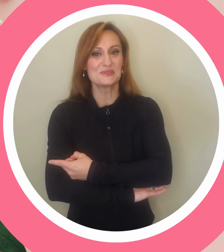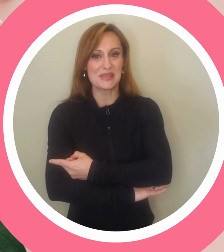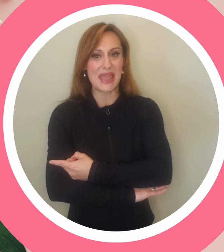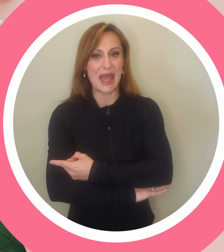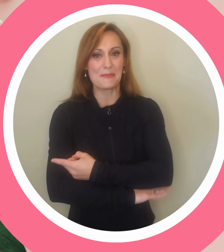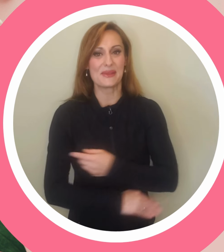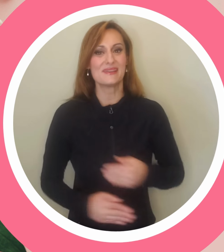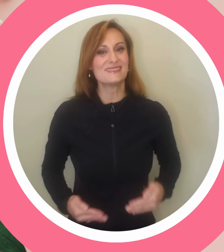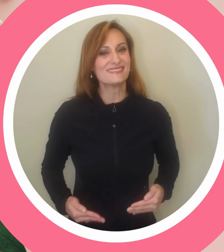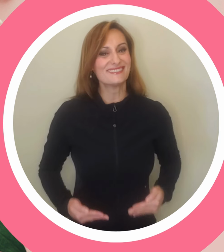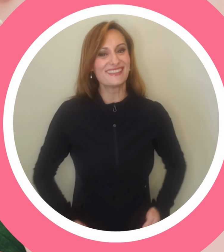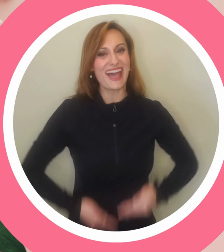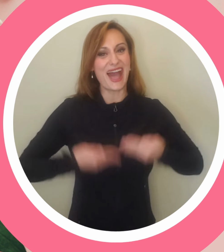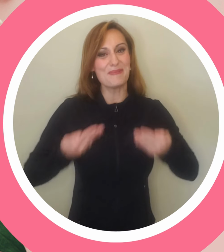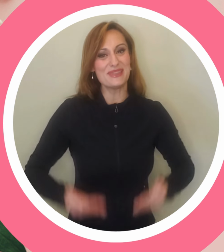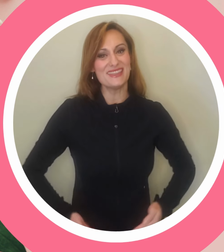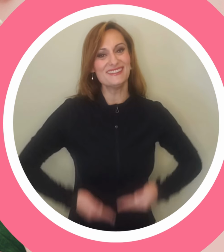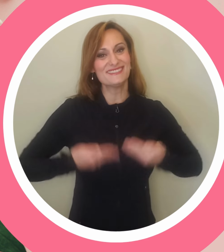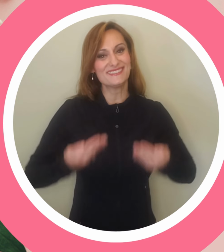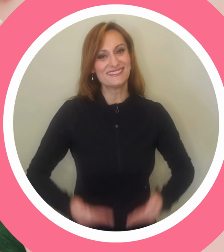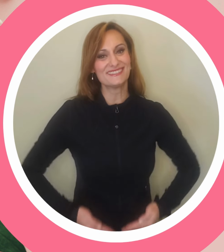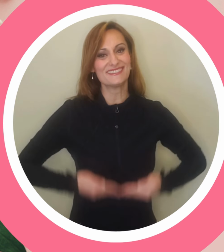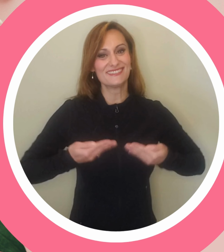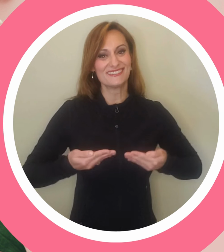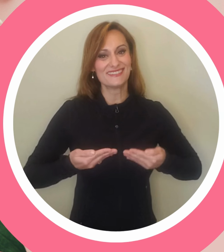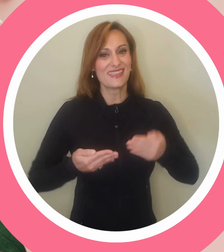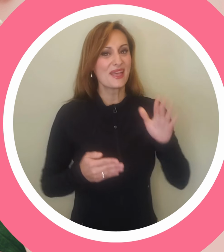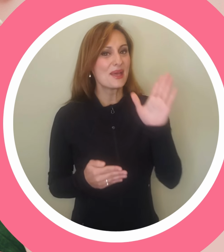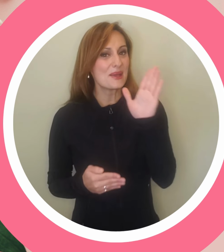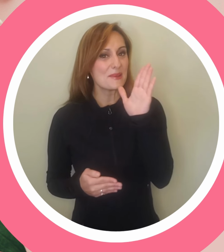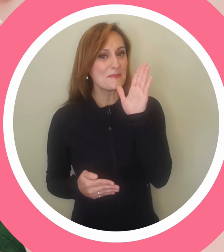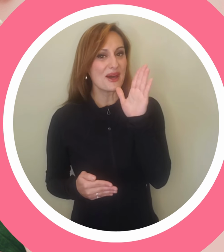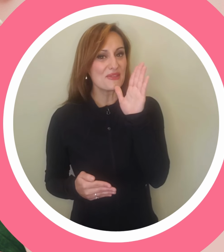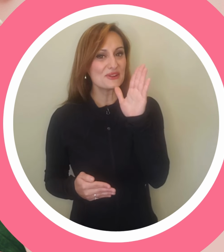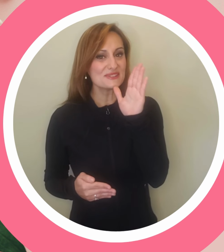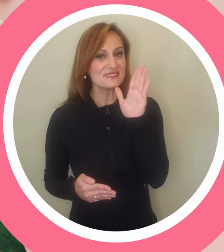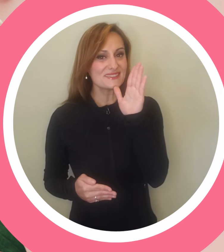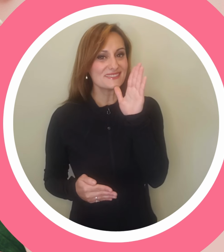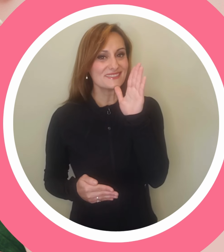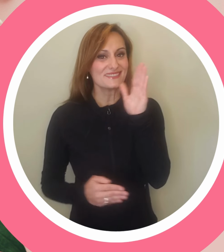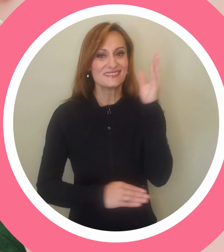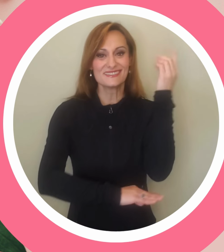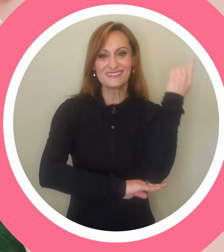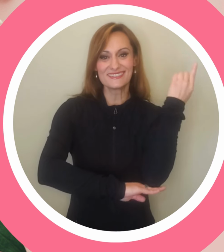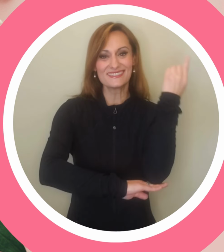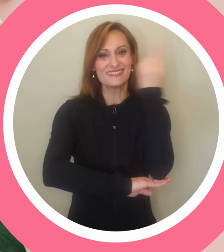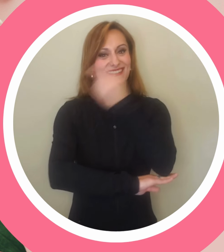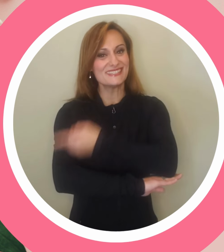So just to recap, happy mothers